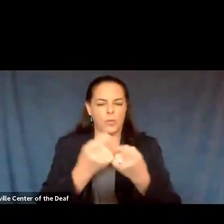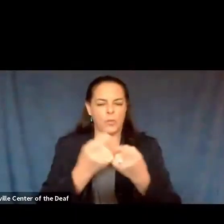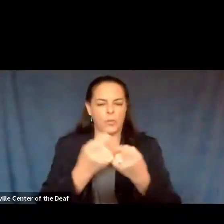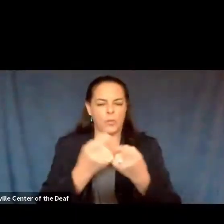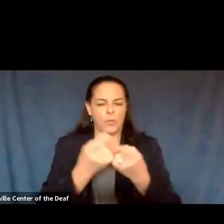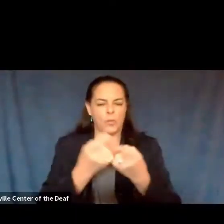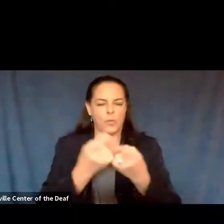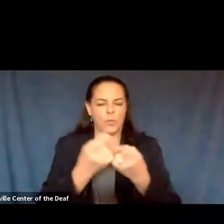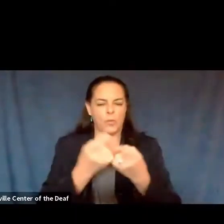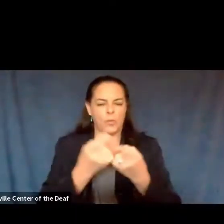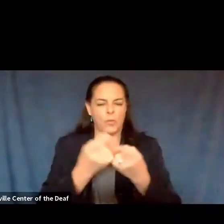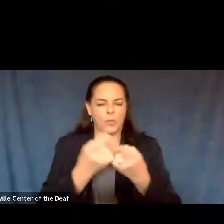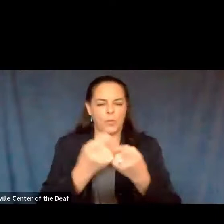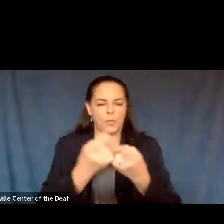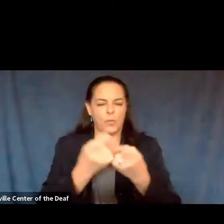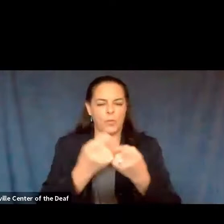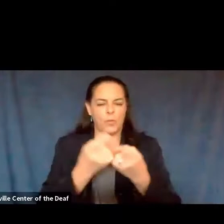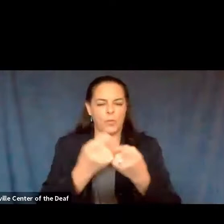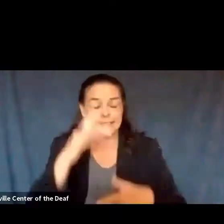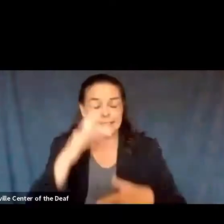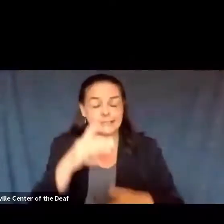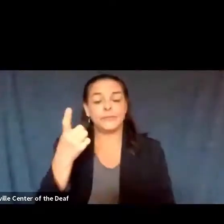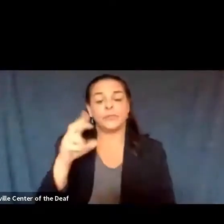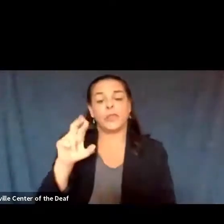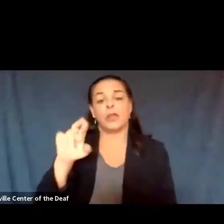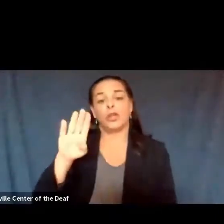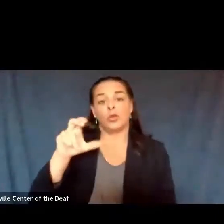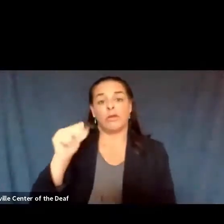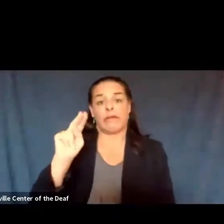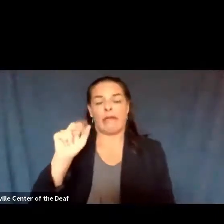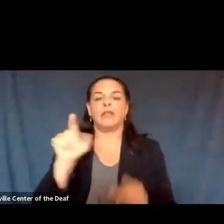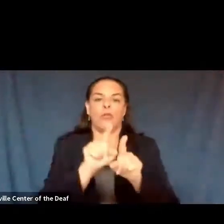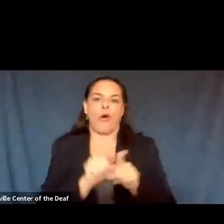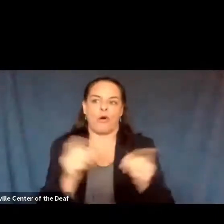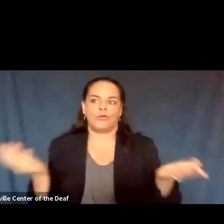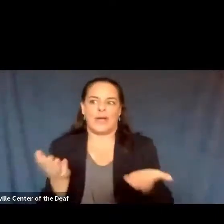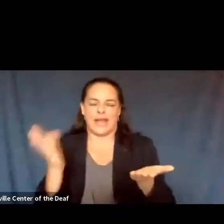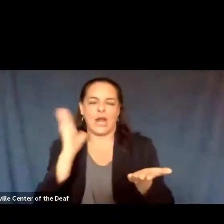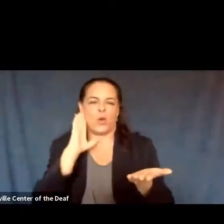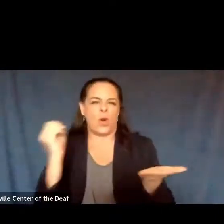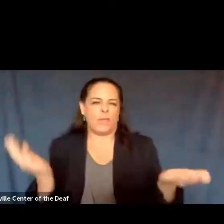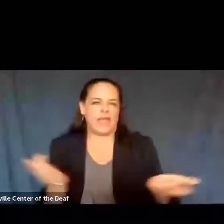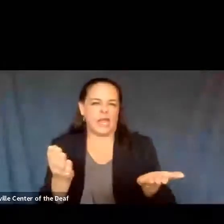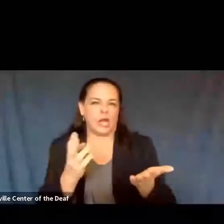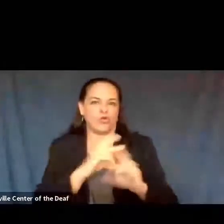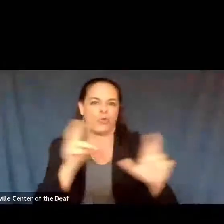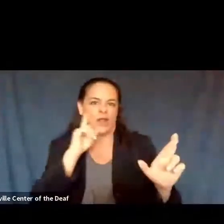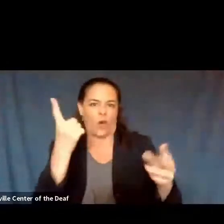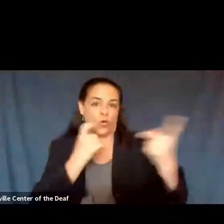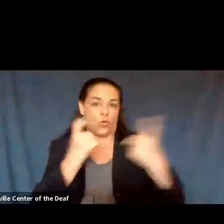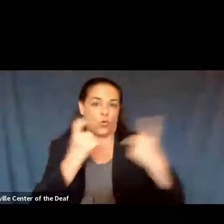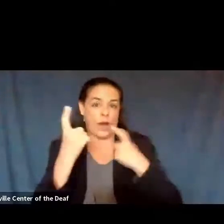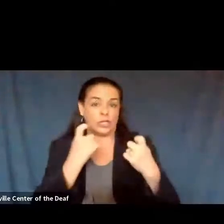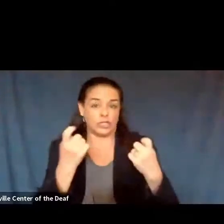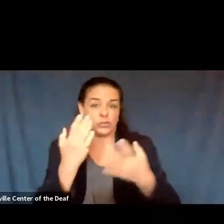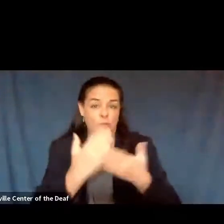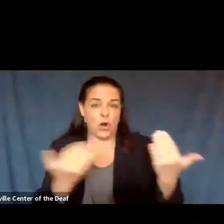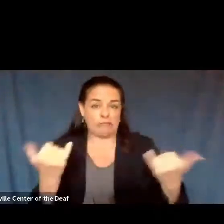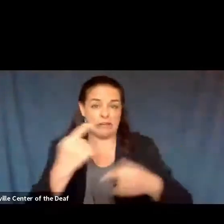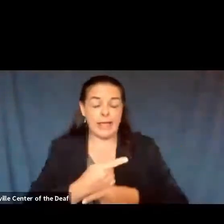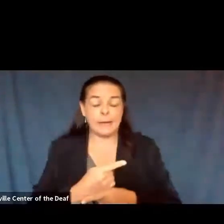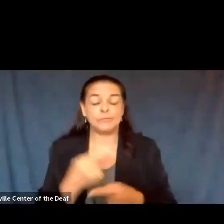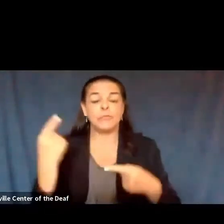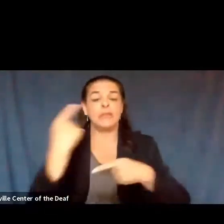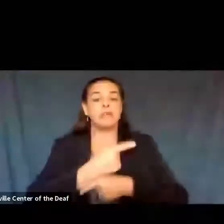Dr. Buchanan is off me and will be available during the question portion of the briefing today. Our moment of gratitude today